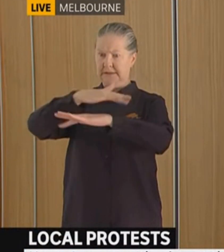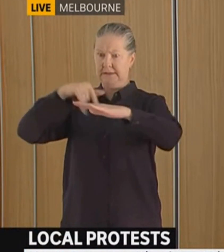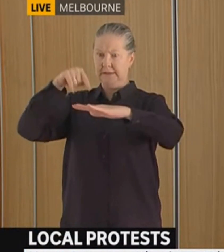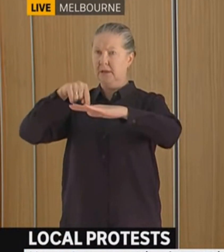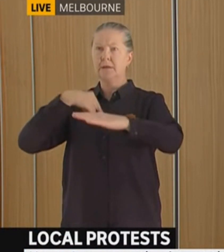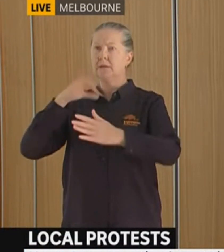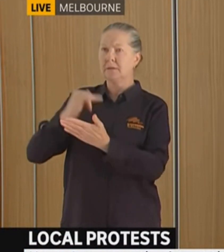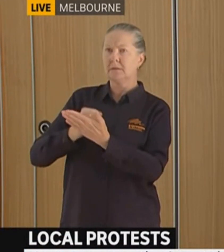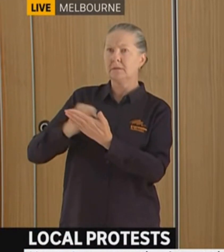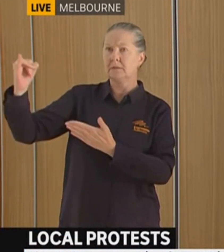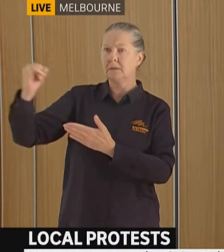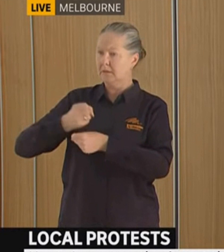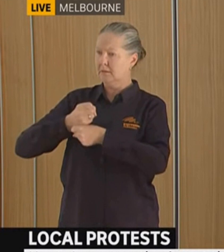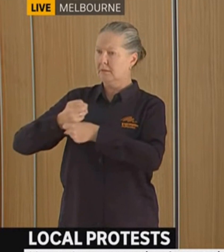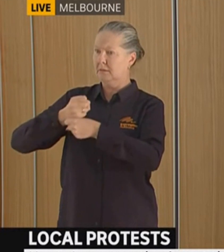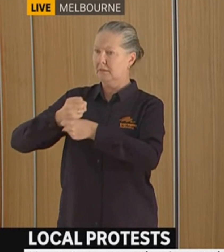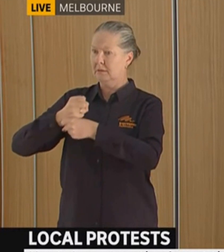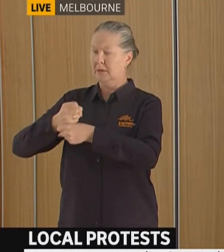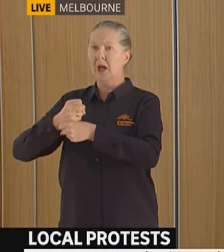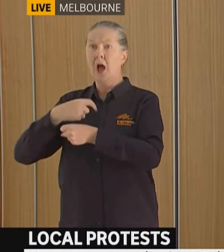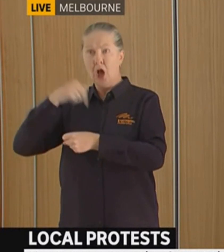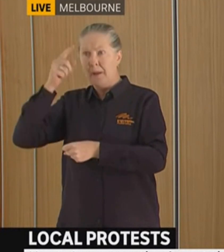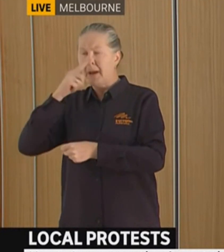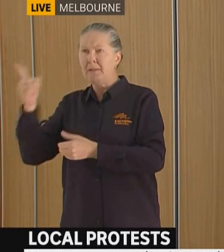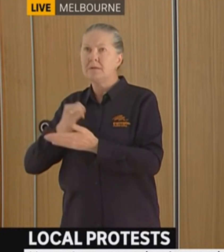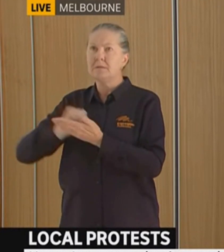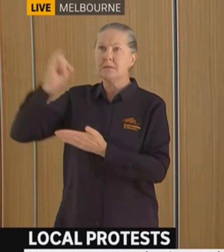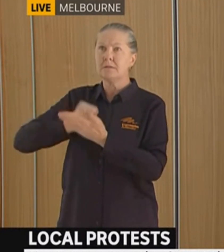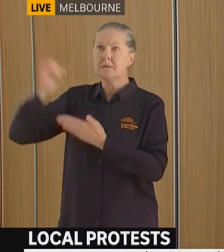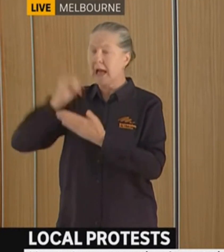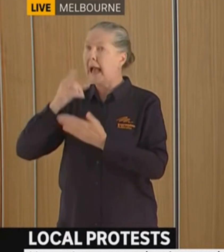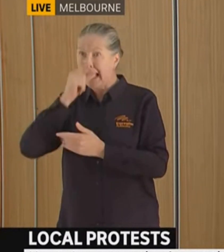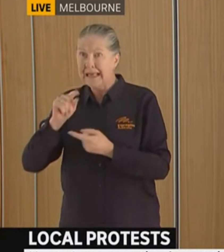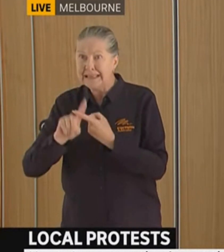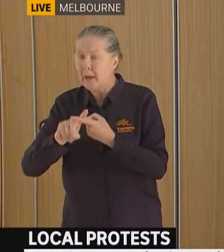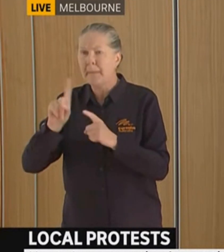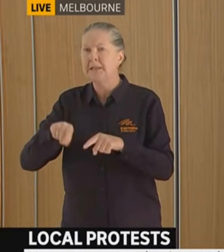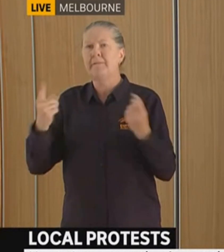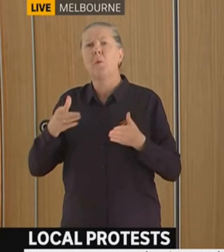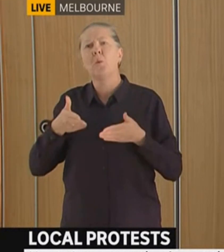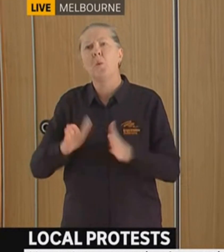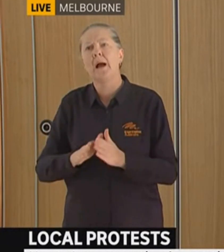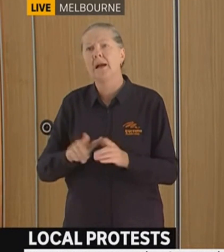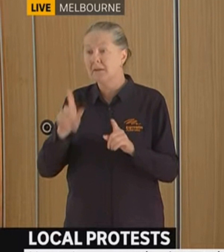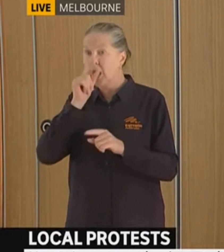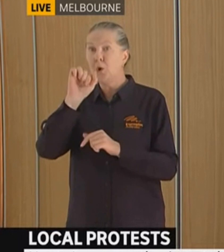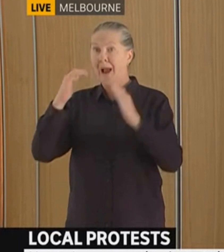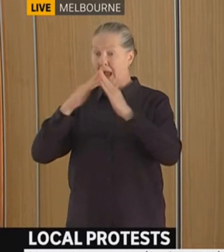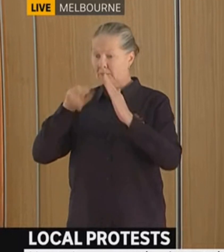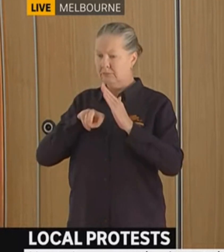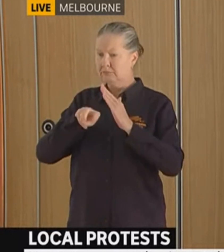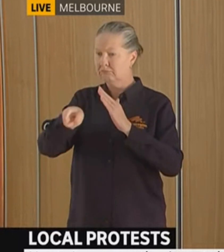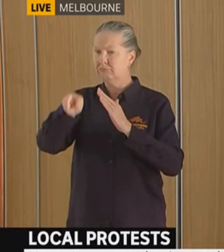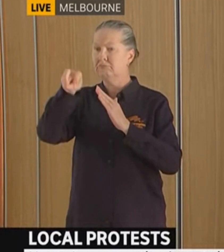The protest can still continue online, outside people's front doors, in the same way that we respectfully